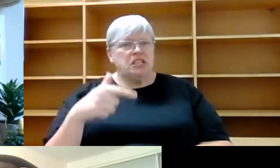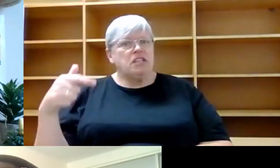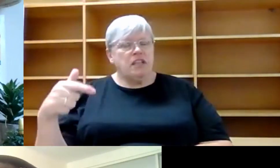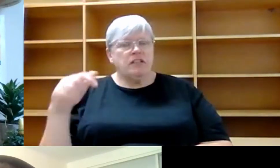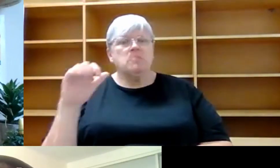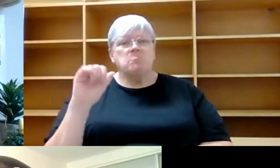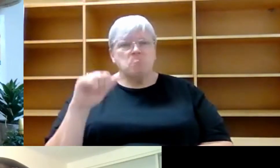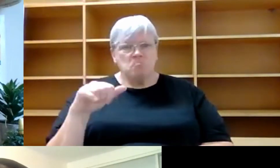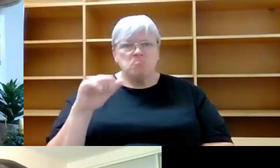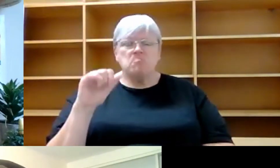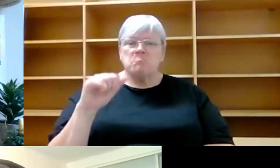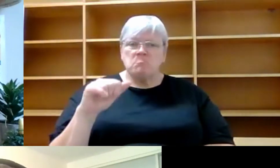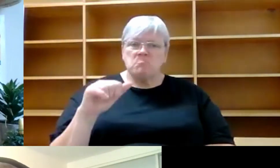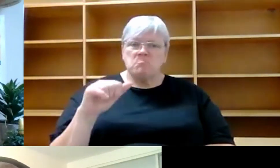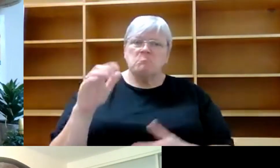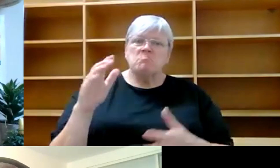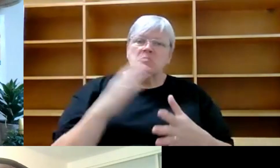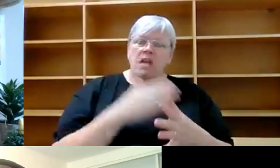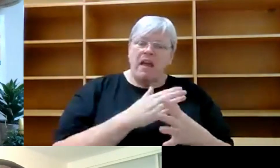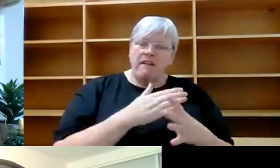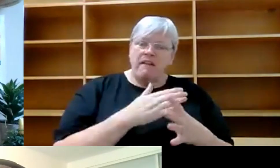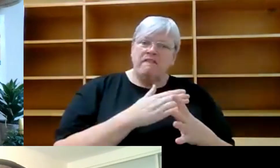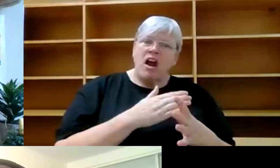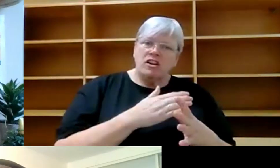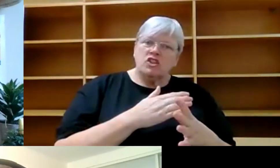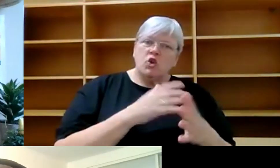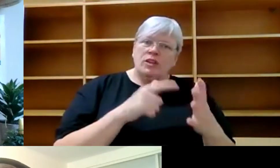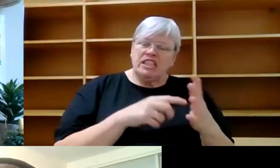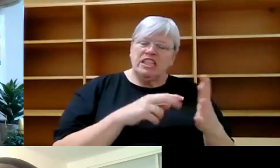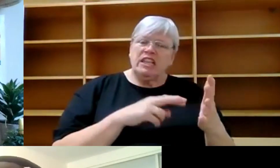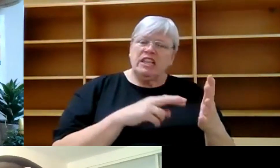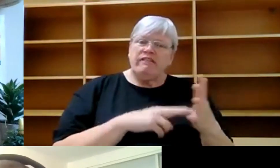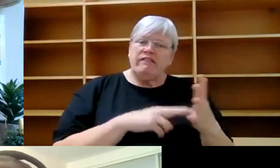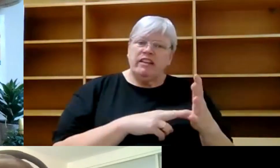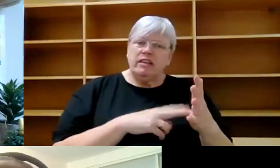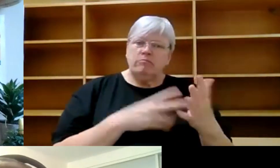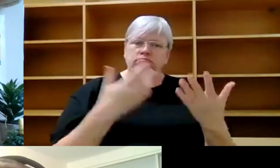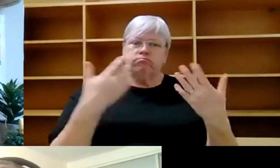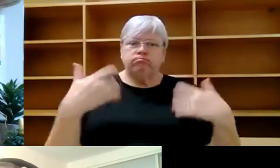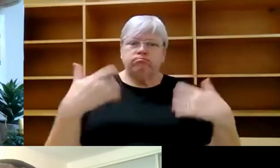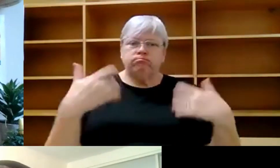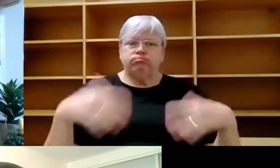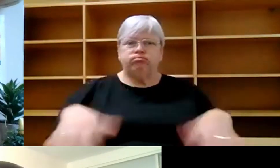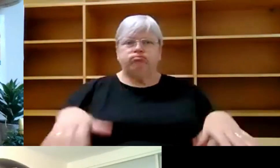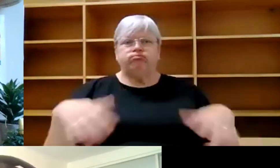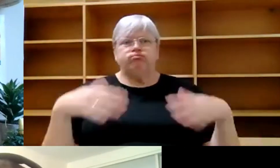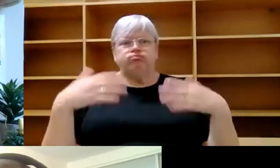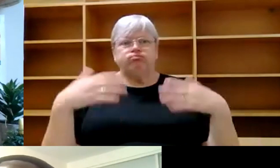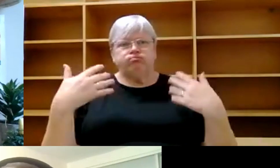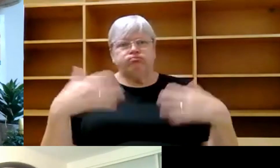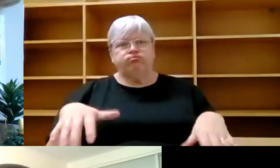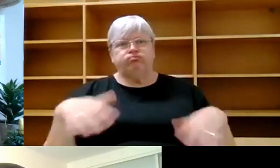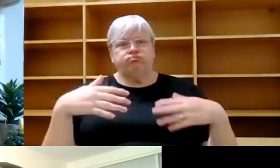first broadcast on British television. And so that story kind of lodged in the back of my head. I've always wanted to do something